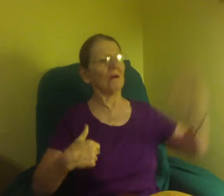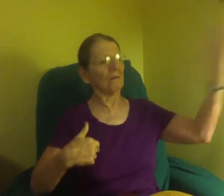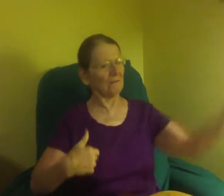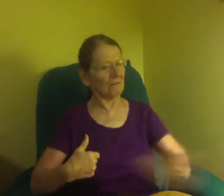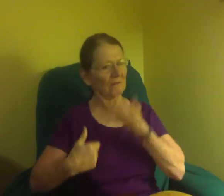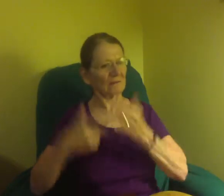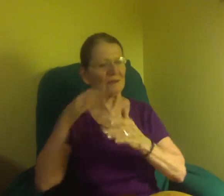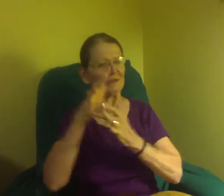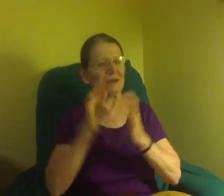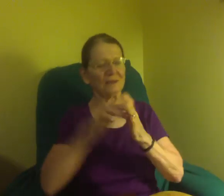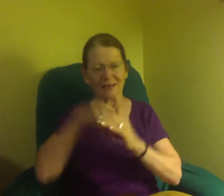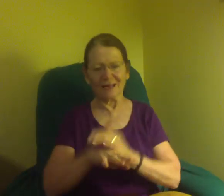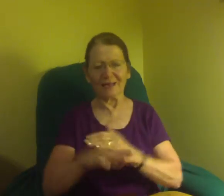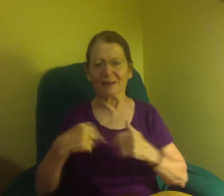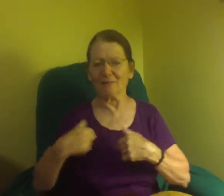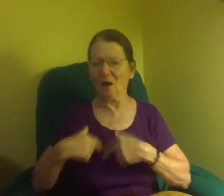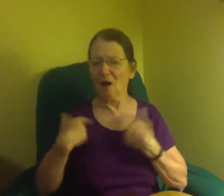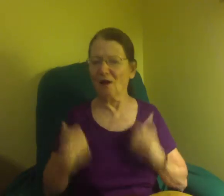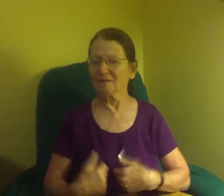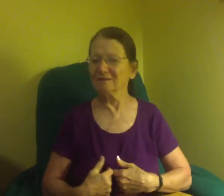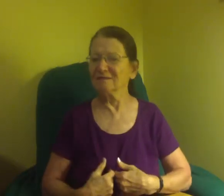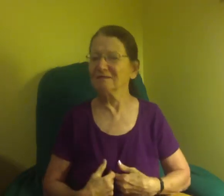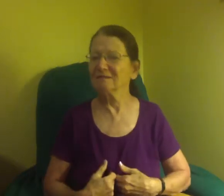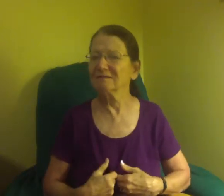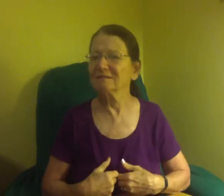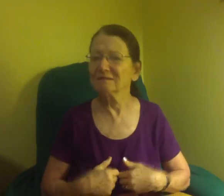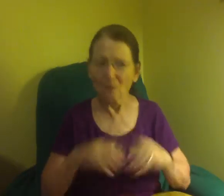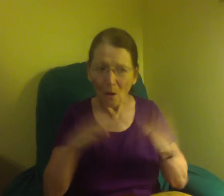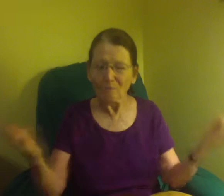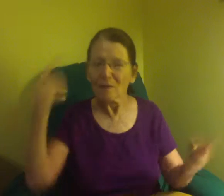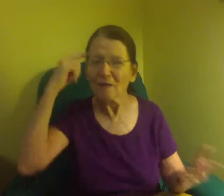it, oh, oh,